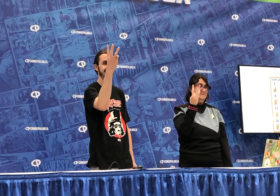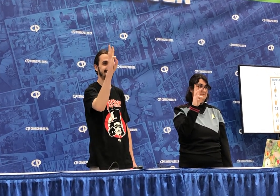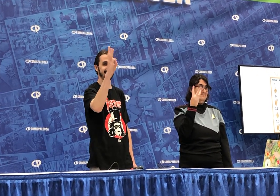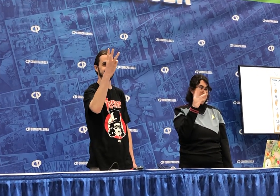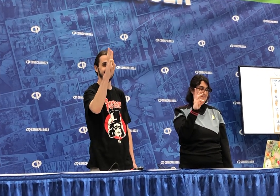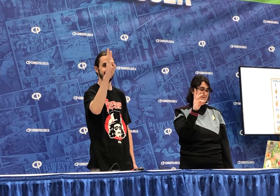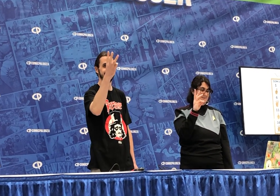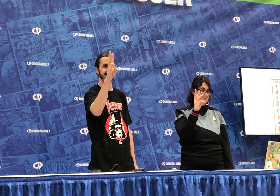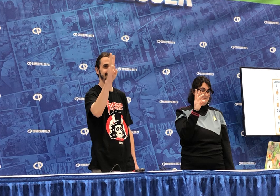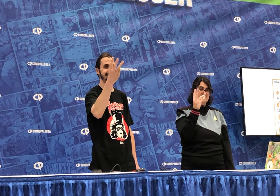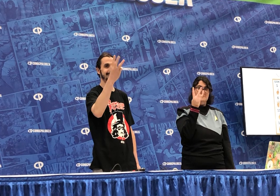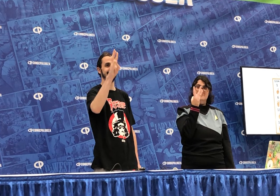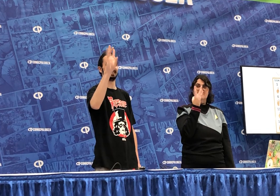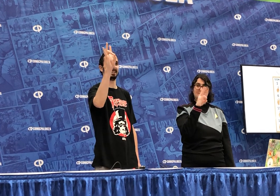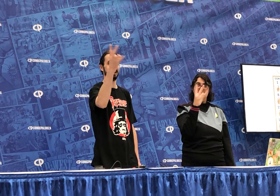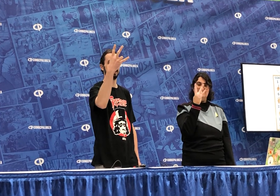16, 17,